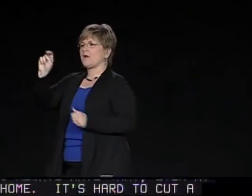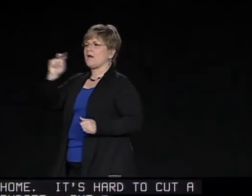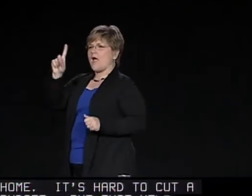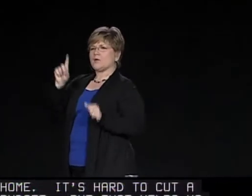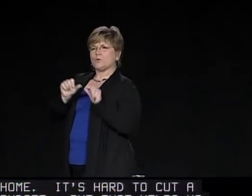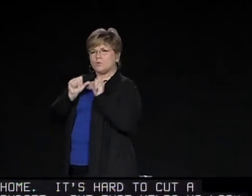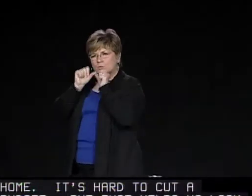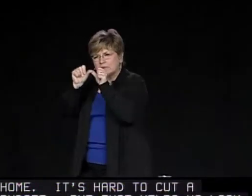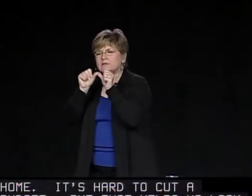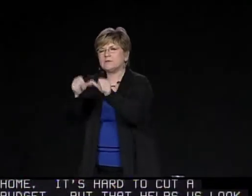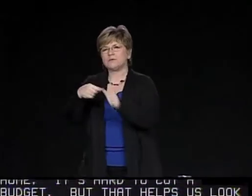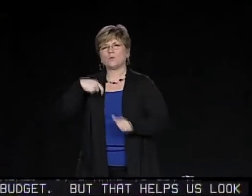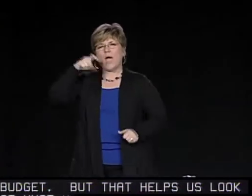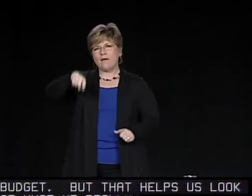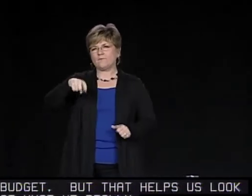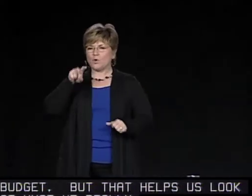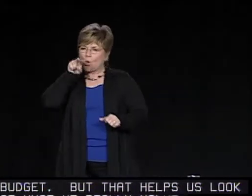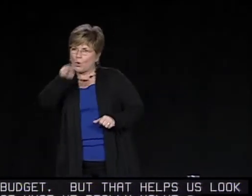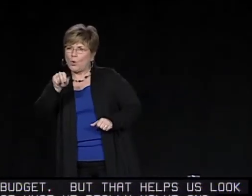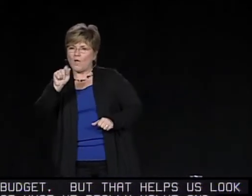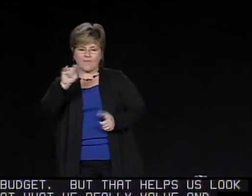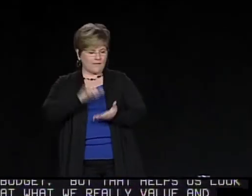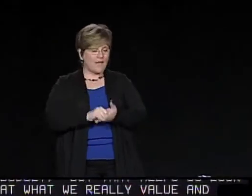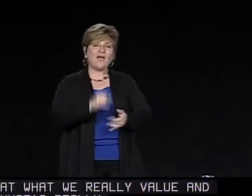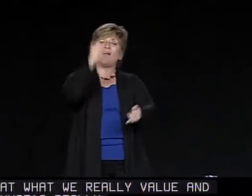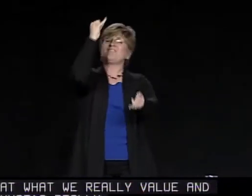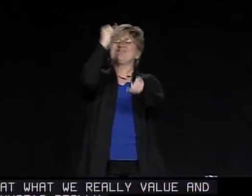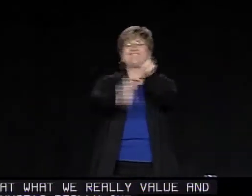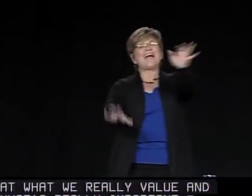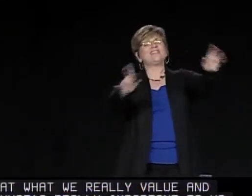really value and what's really important to us so that we can put our focus there.